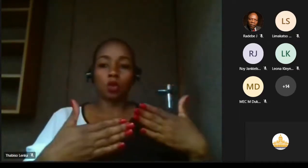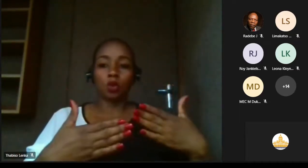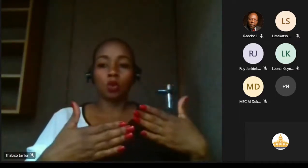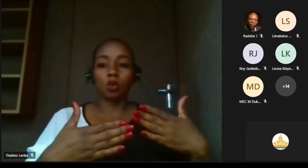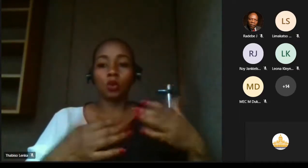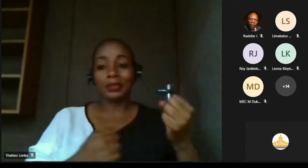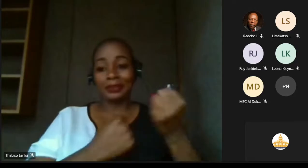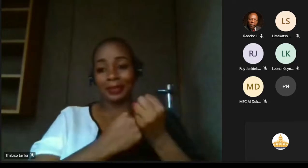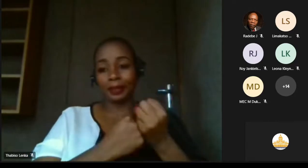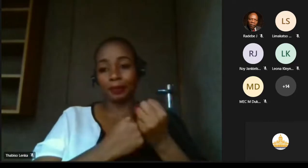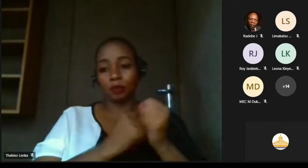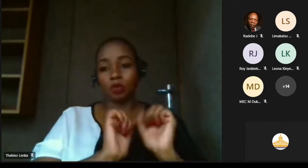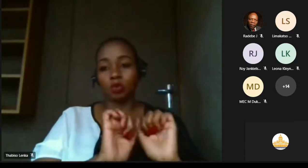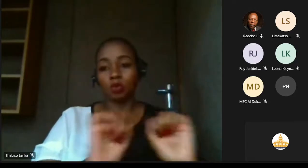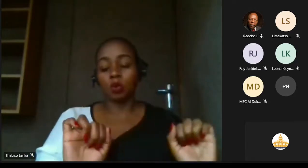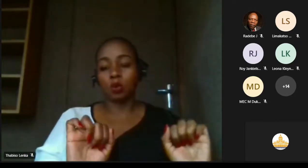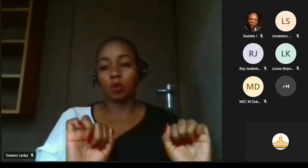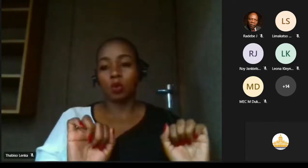secondment.